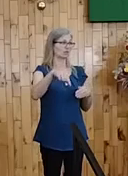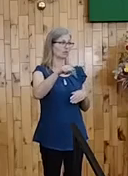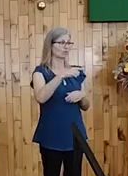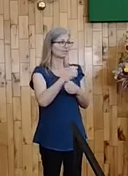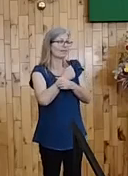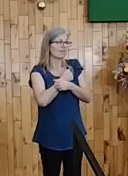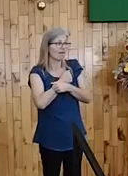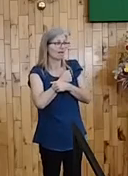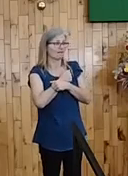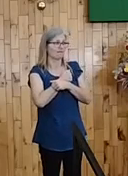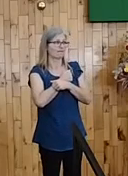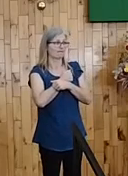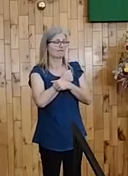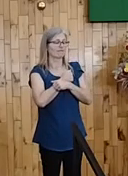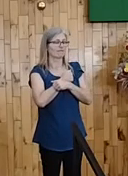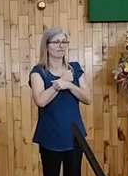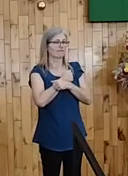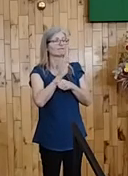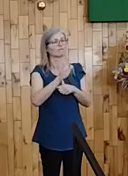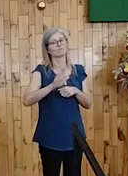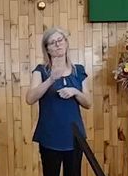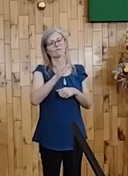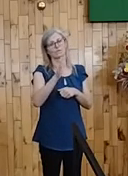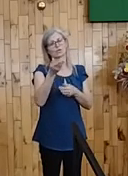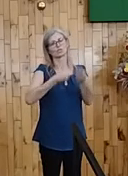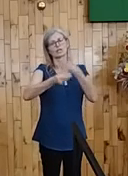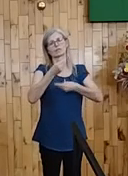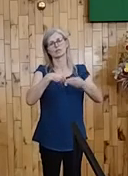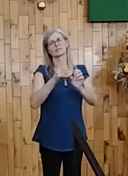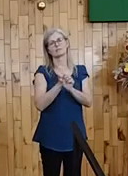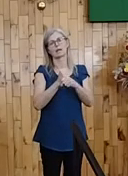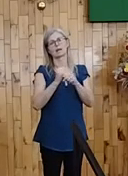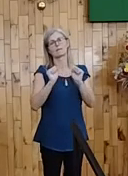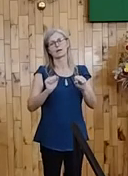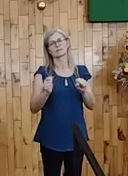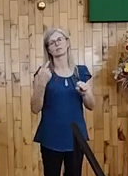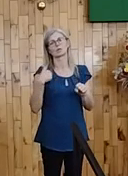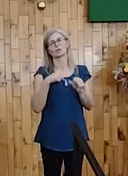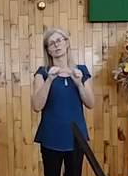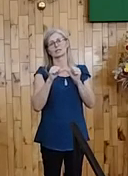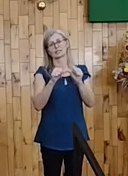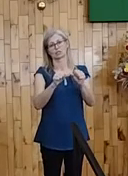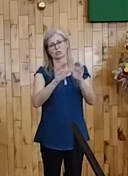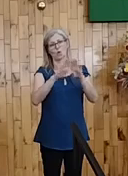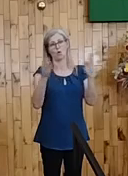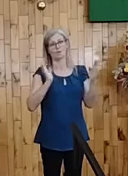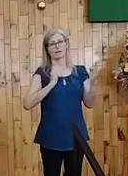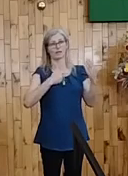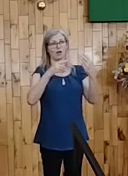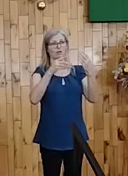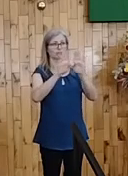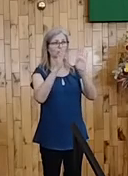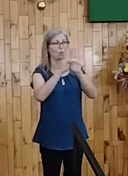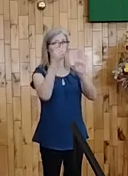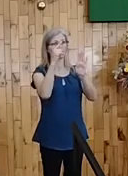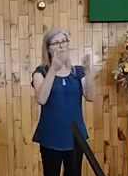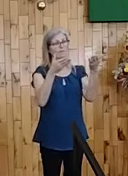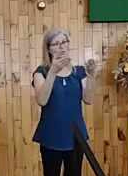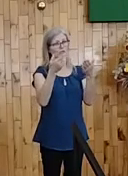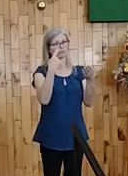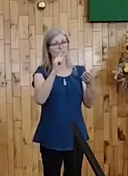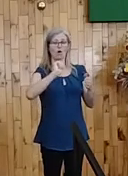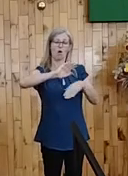love and your generosity made possible that we can continue to open our doors to our minister and to all